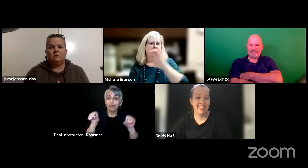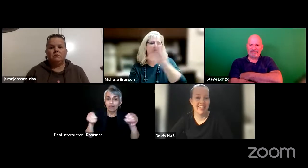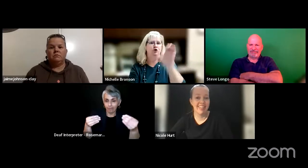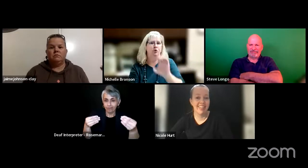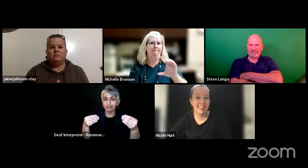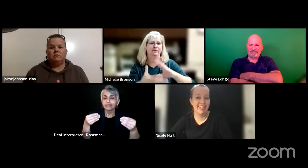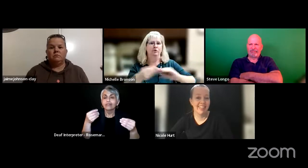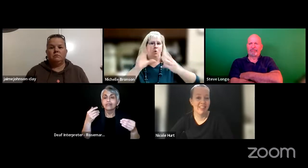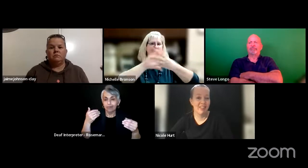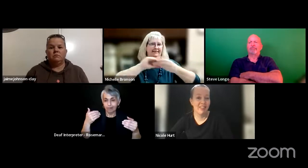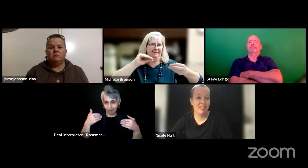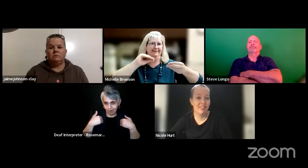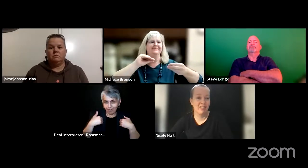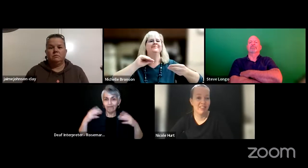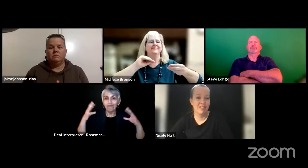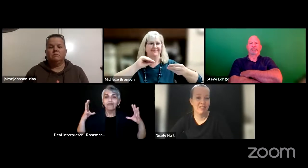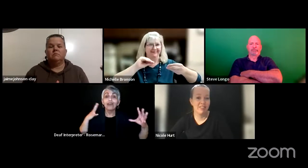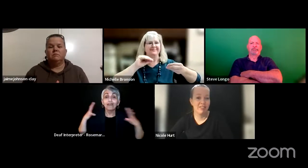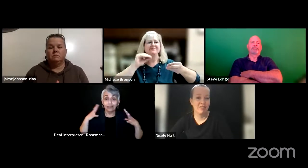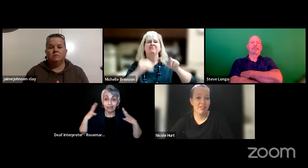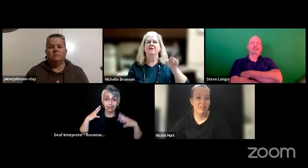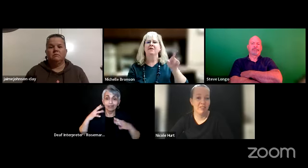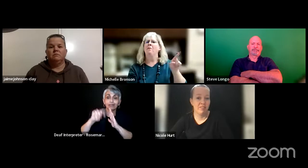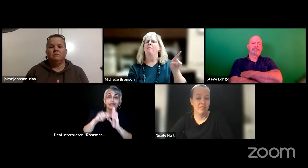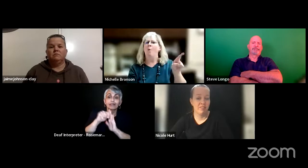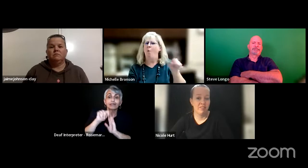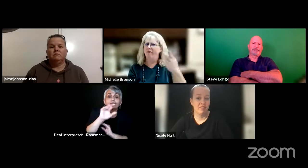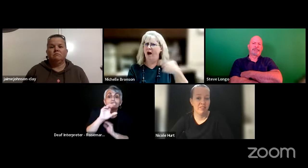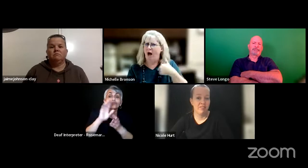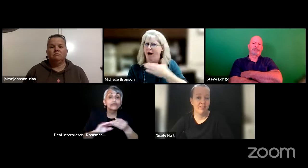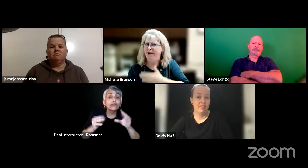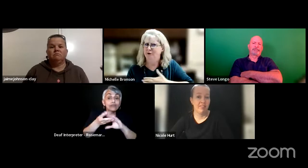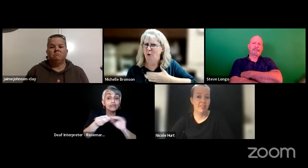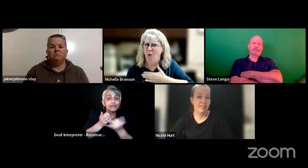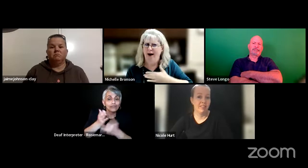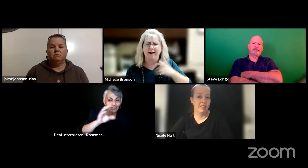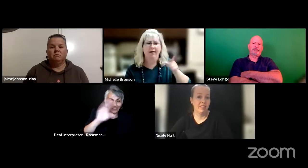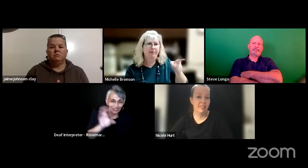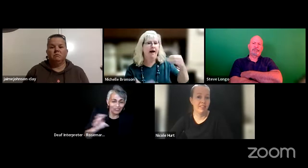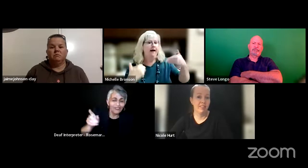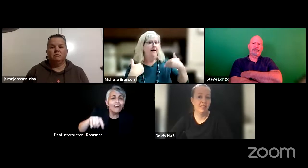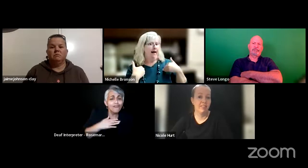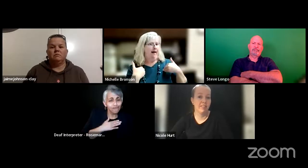Outreach offices also had holiday Zoom story time.